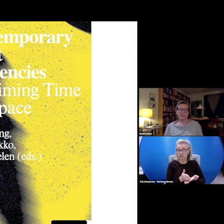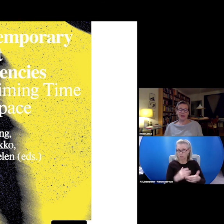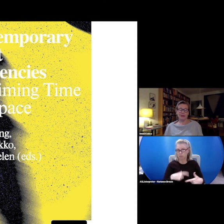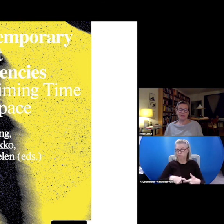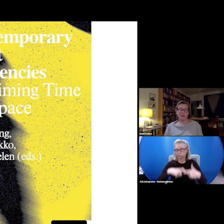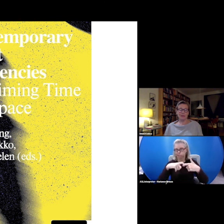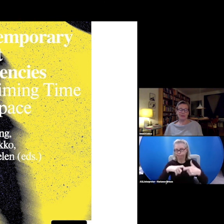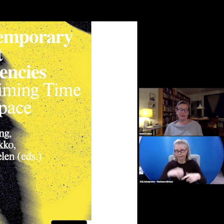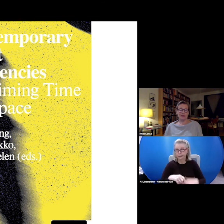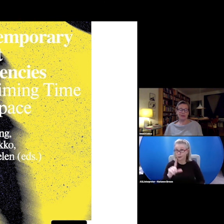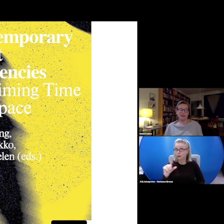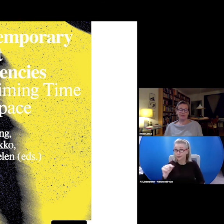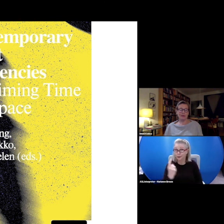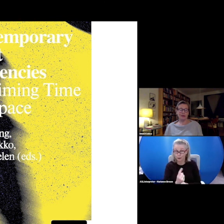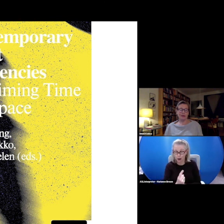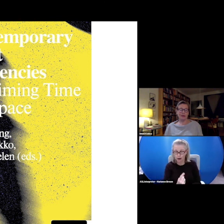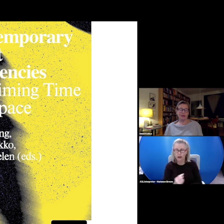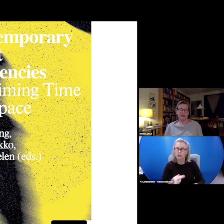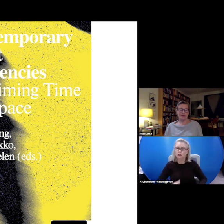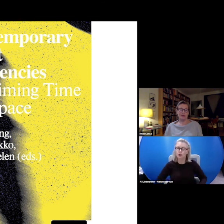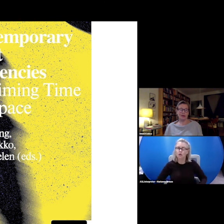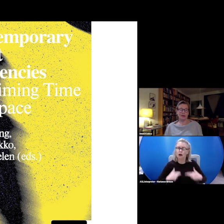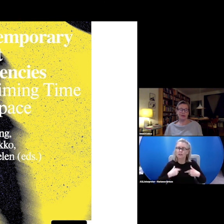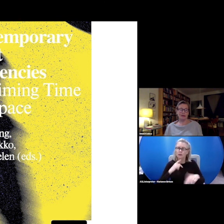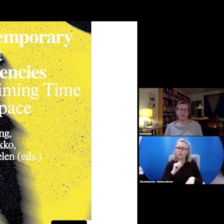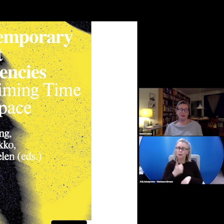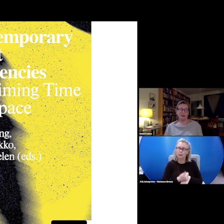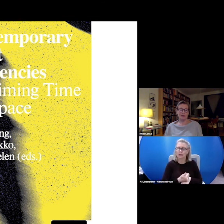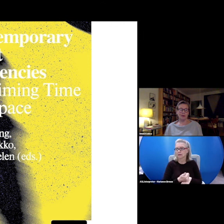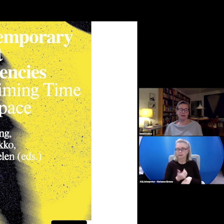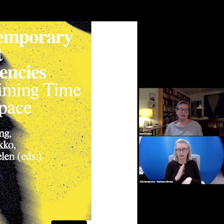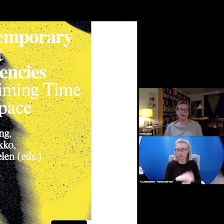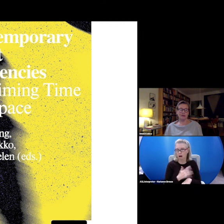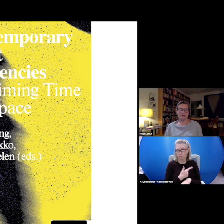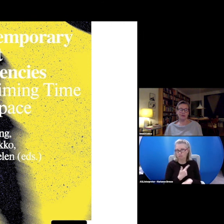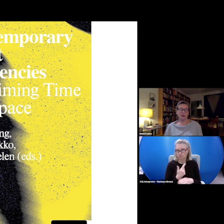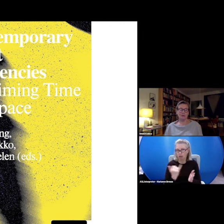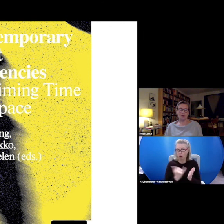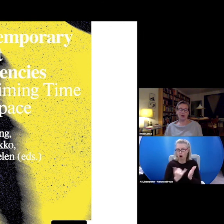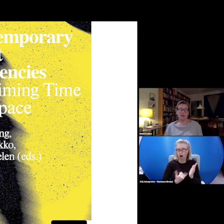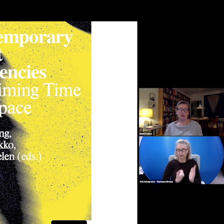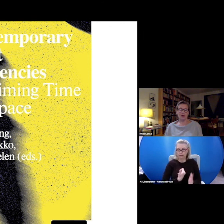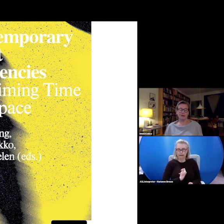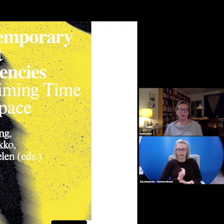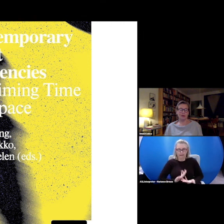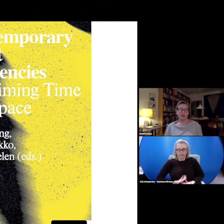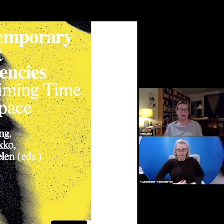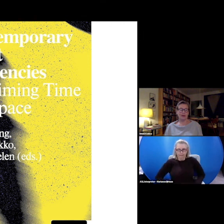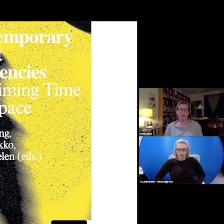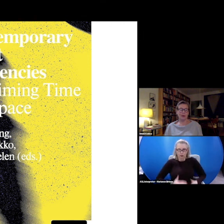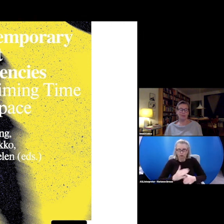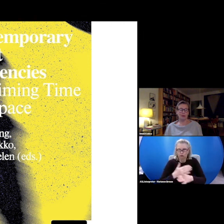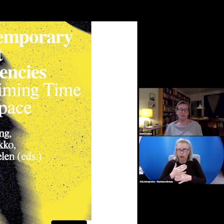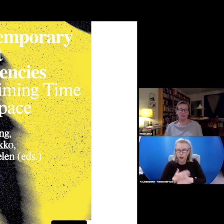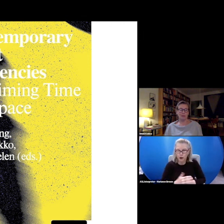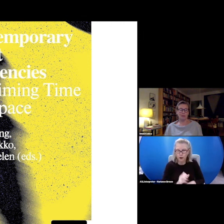residencies based on the presence of the artist sharing creative work and discussions among other artists were no